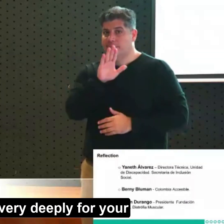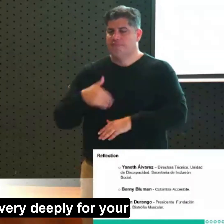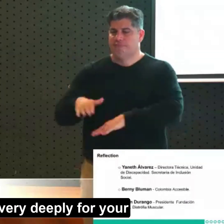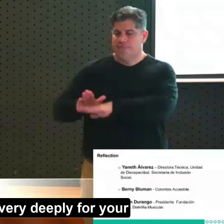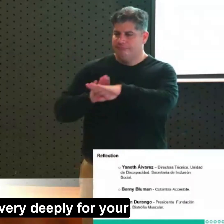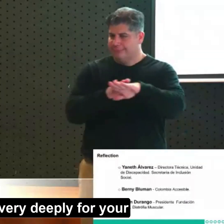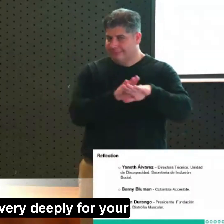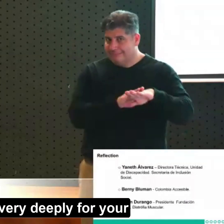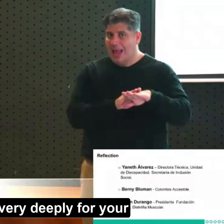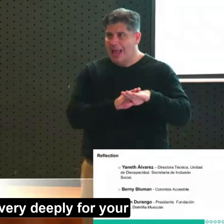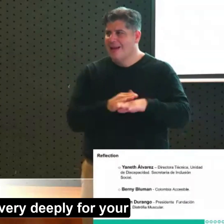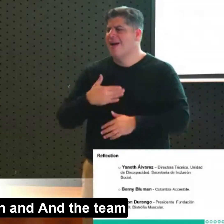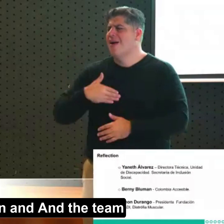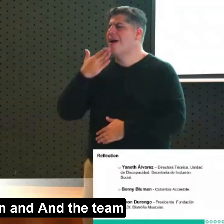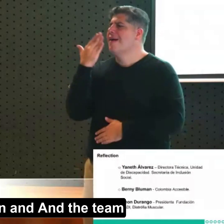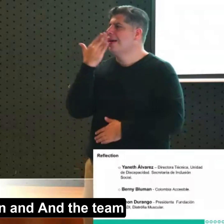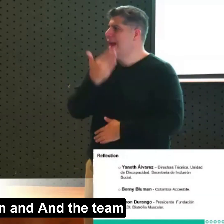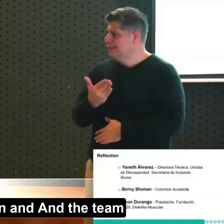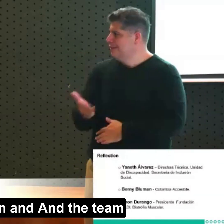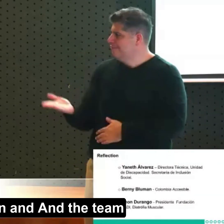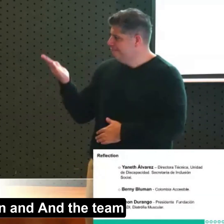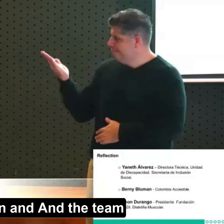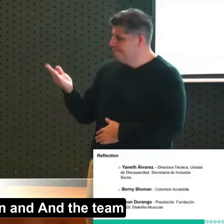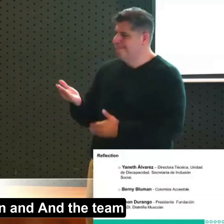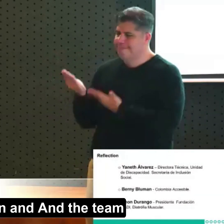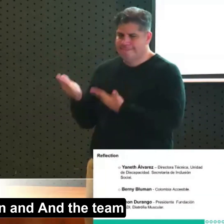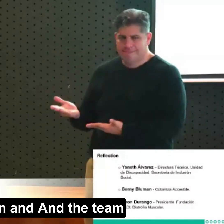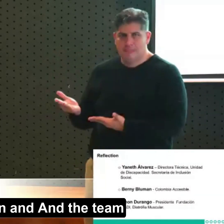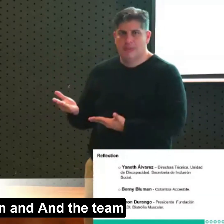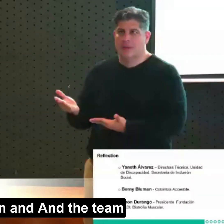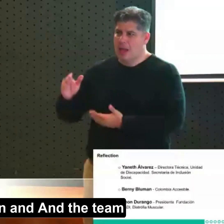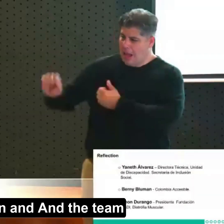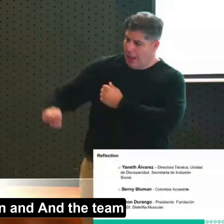very deeply for your contribution, and